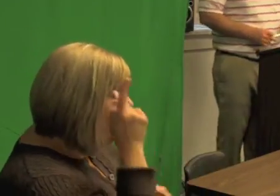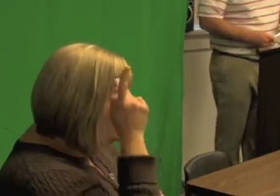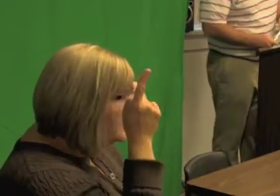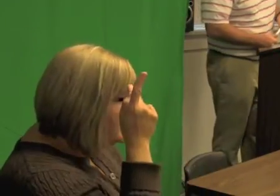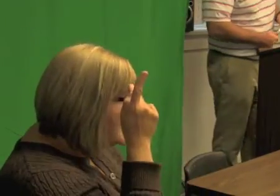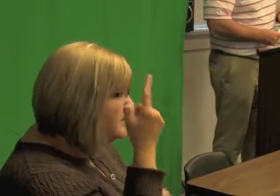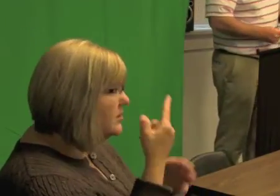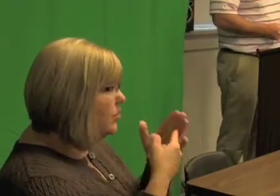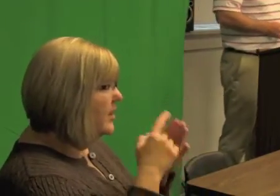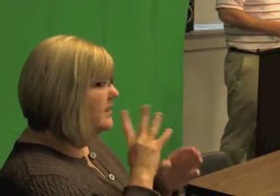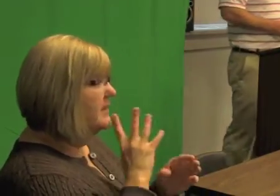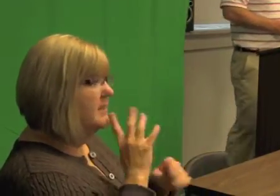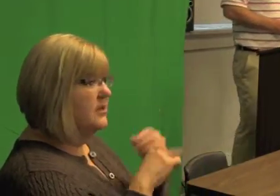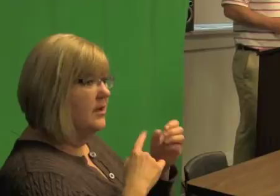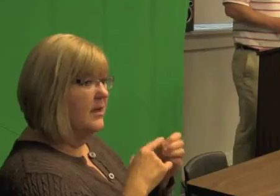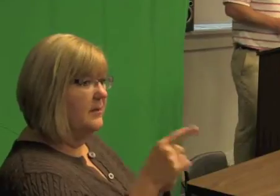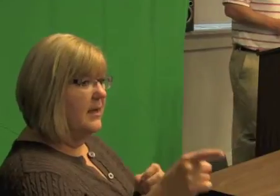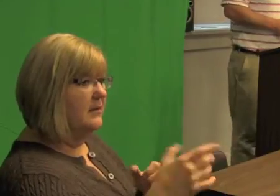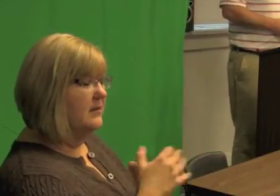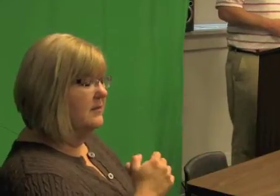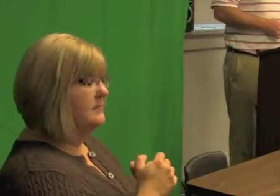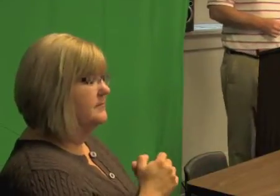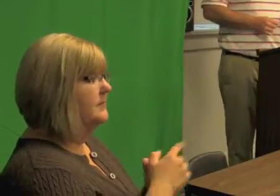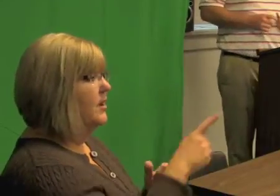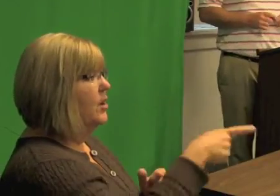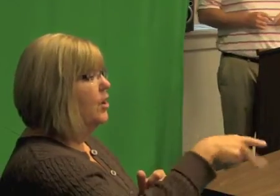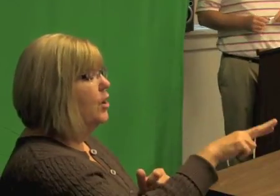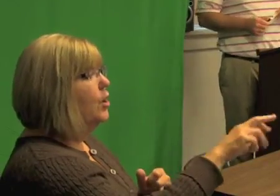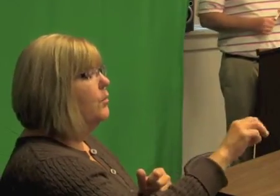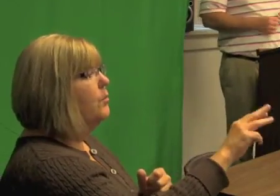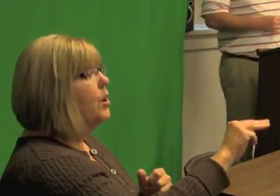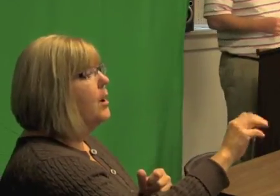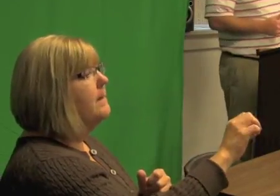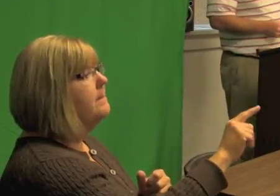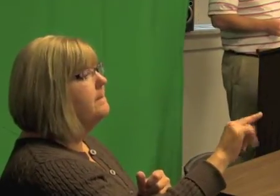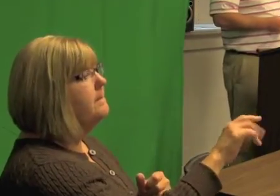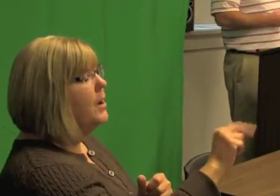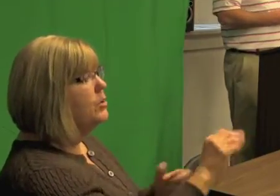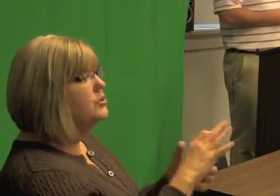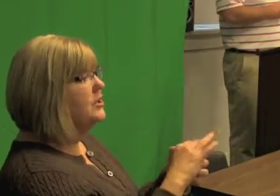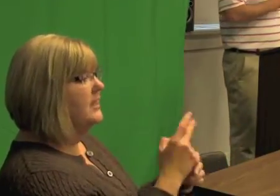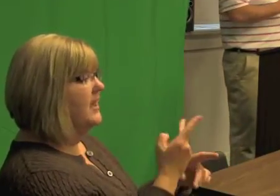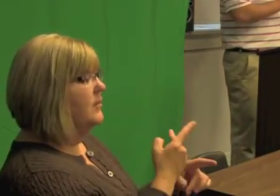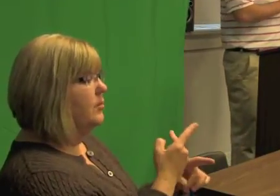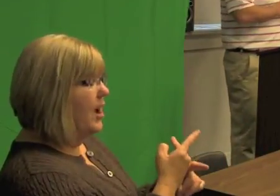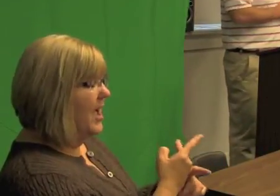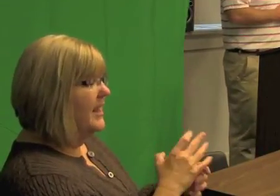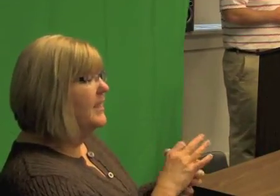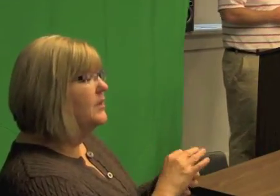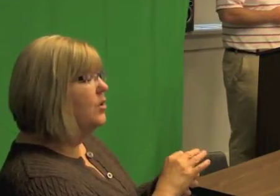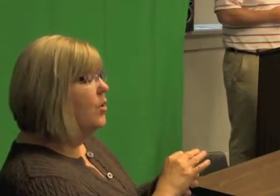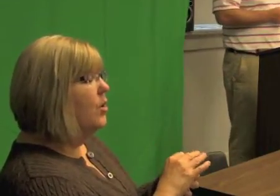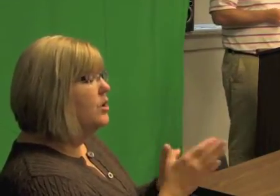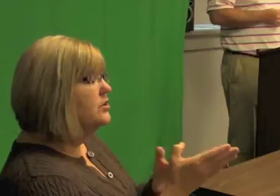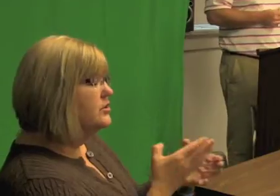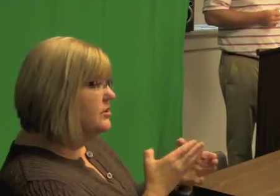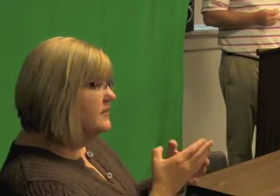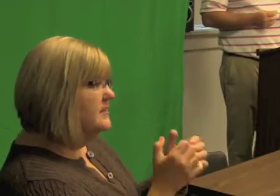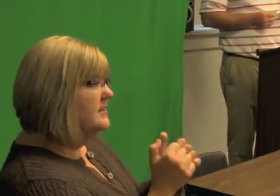talking about? Repeat the question, please. Promotion of product or services that has distinct